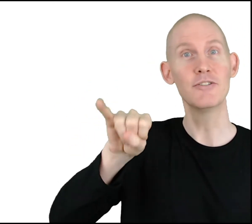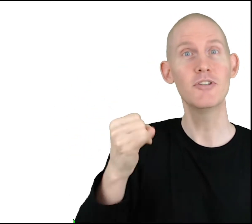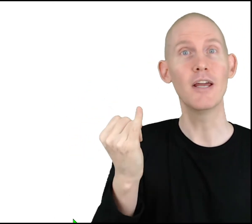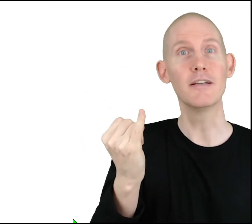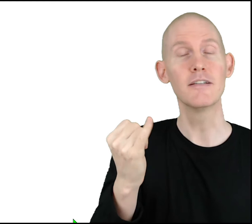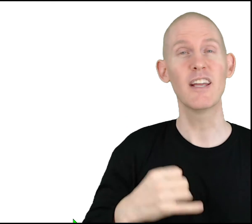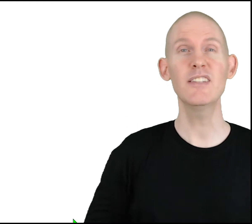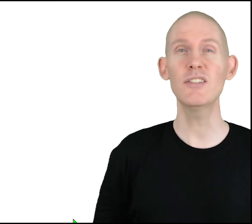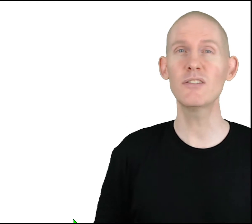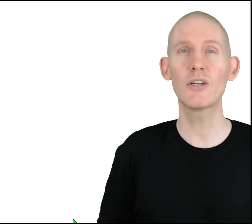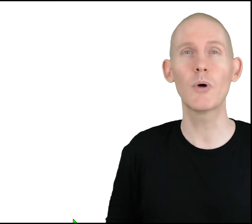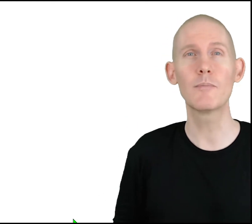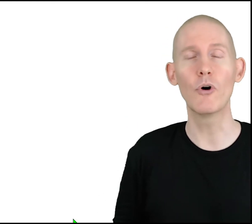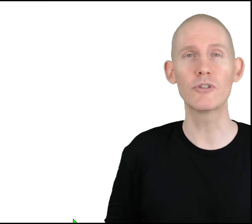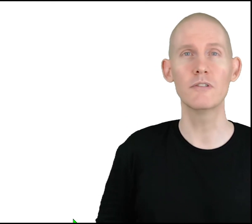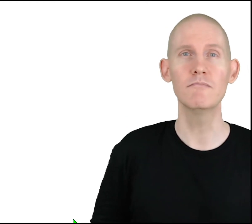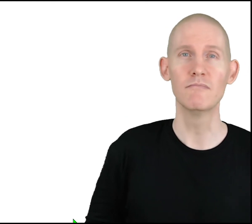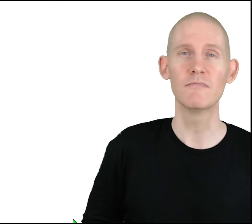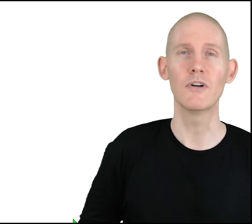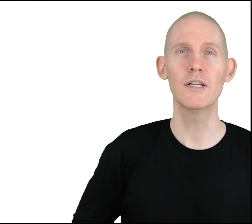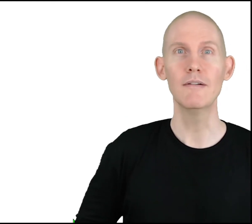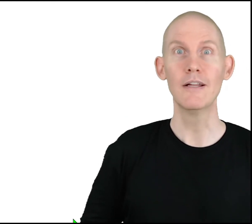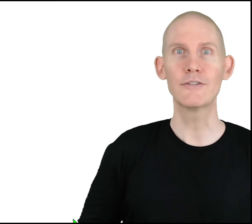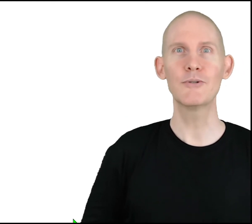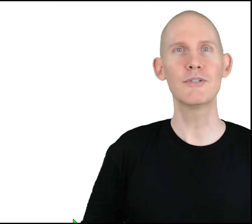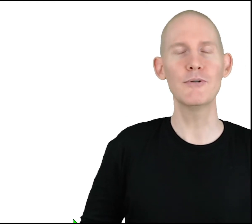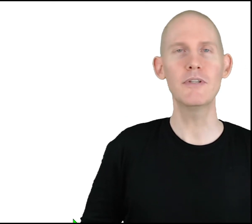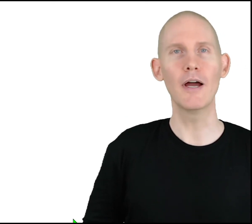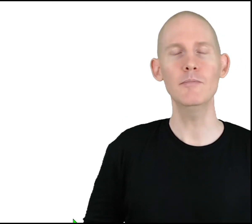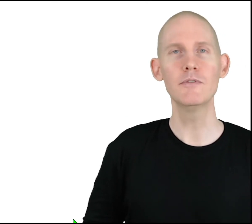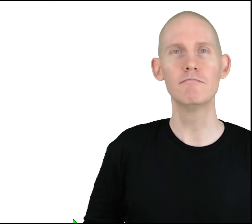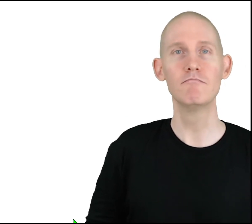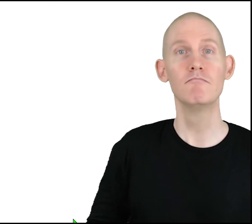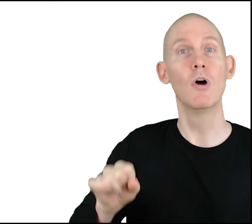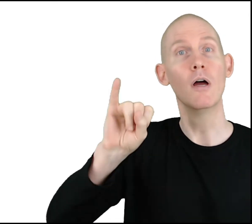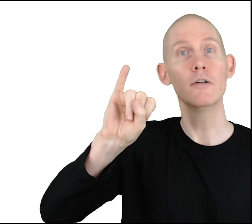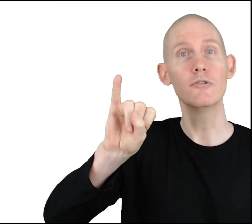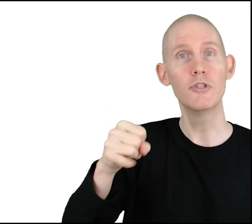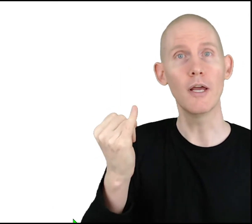J. And it's just a quick motion. All right? Let's do it 2 times. J.